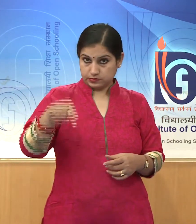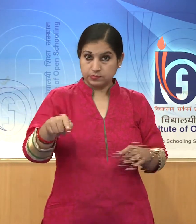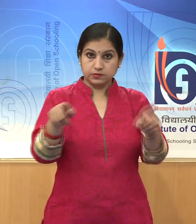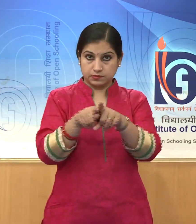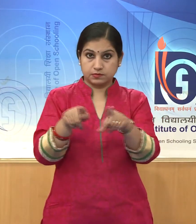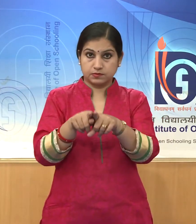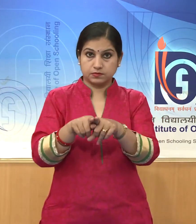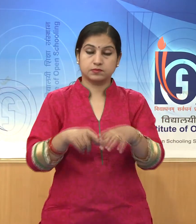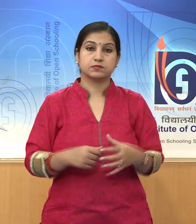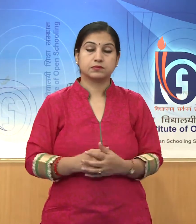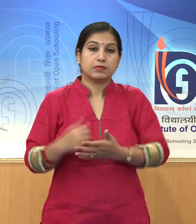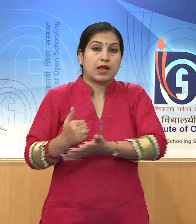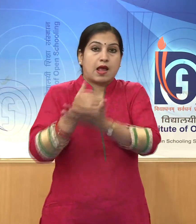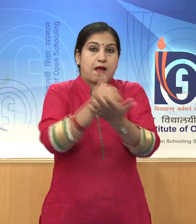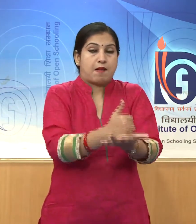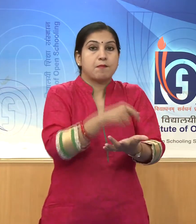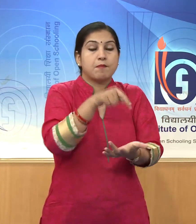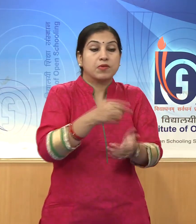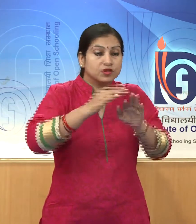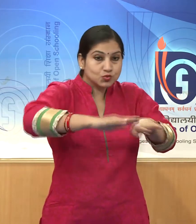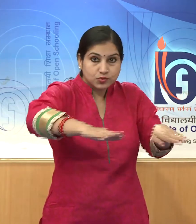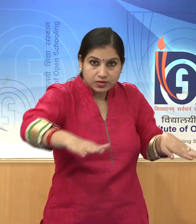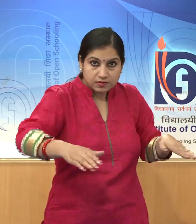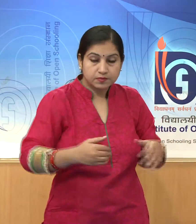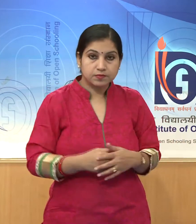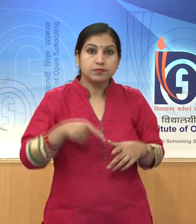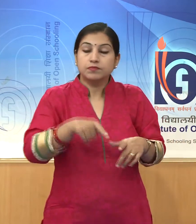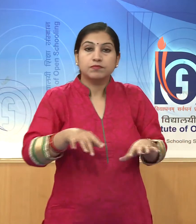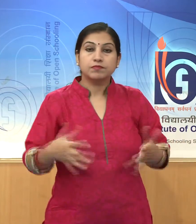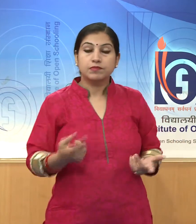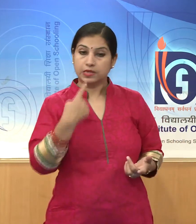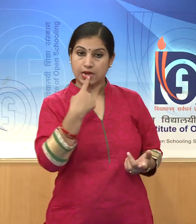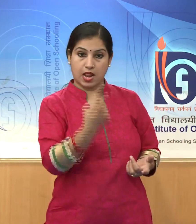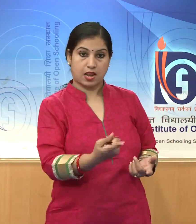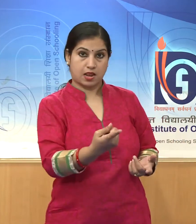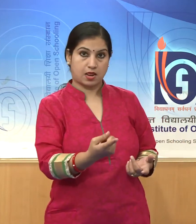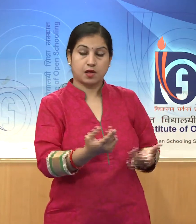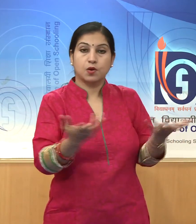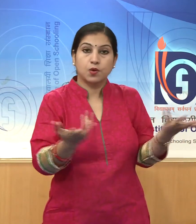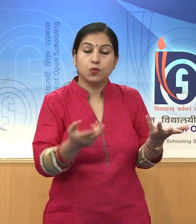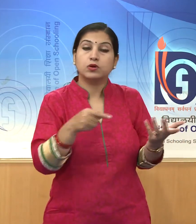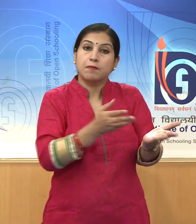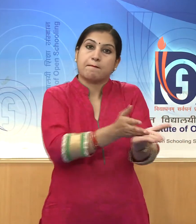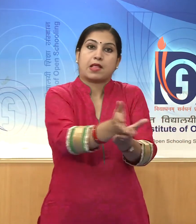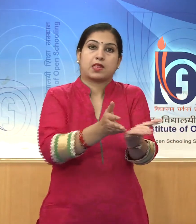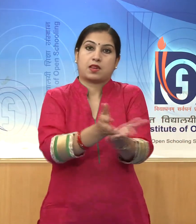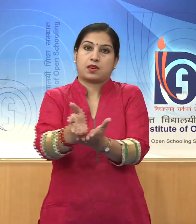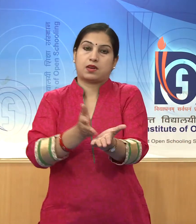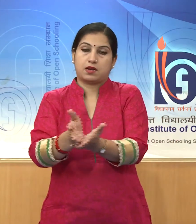also help the student to tell about the methods